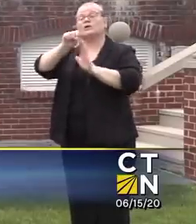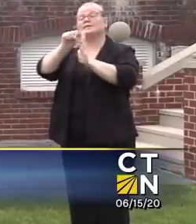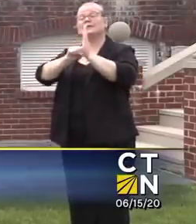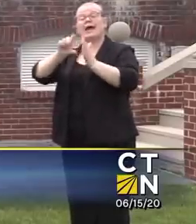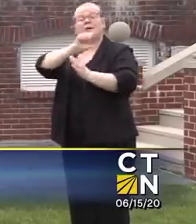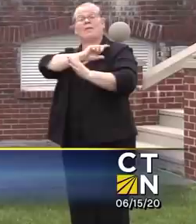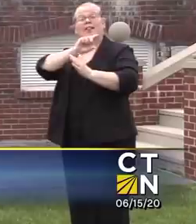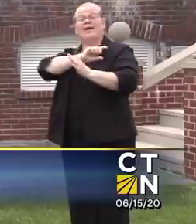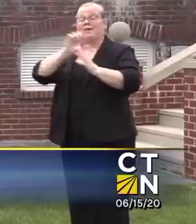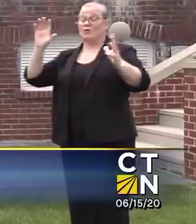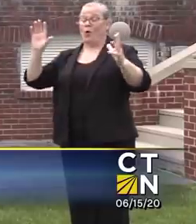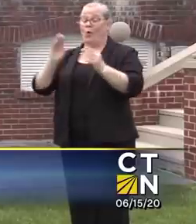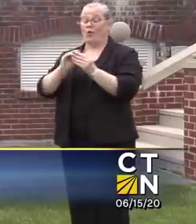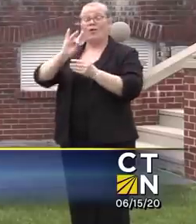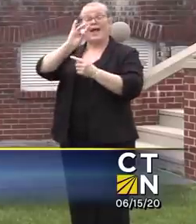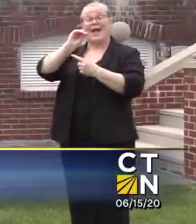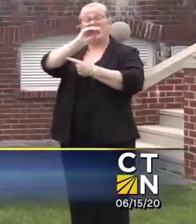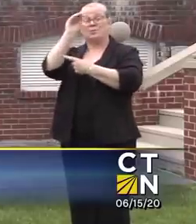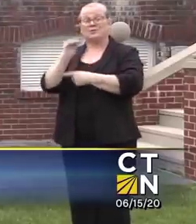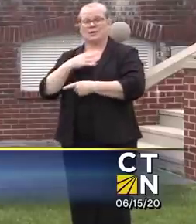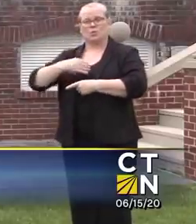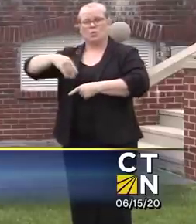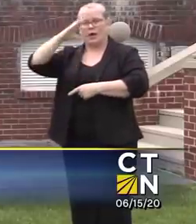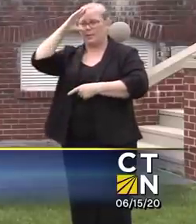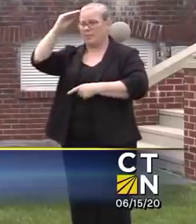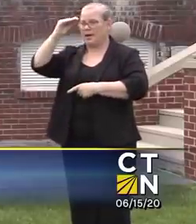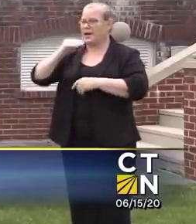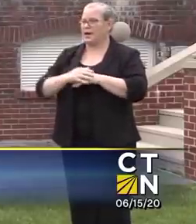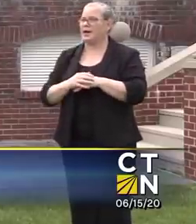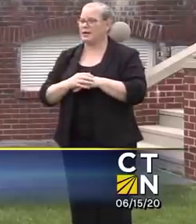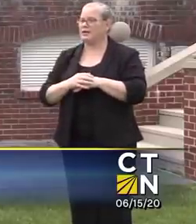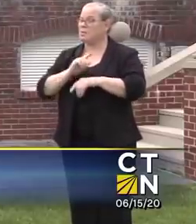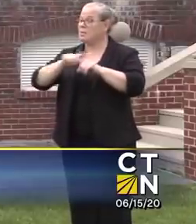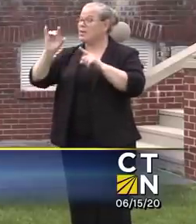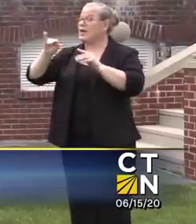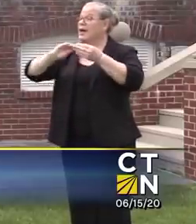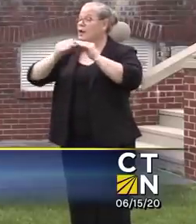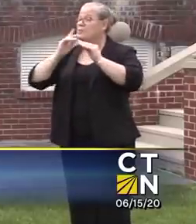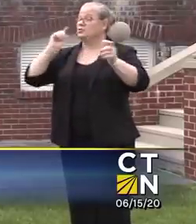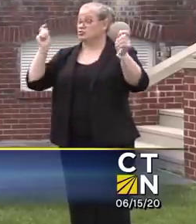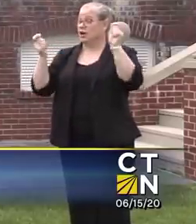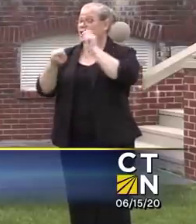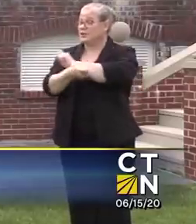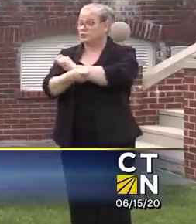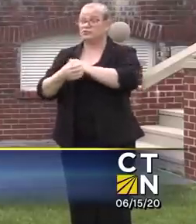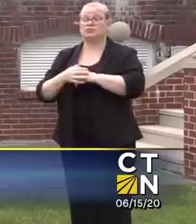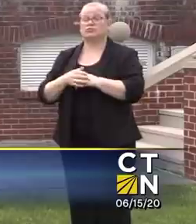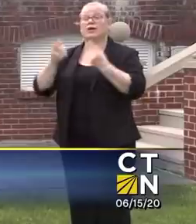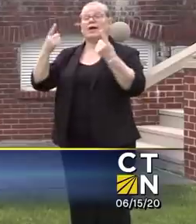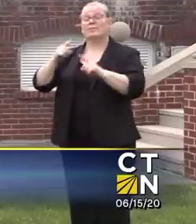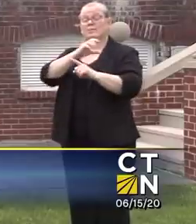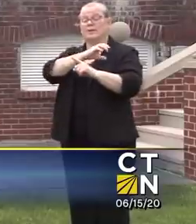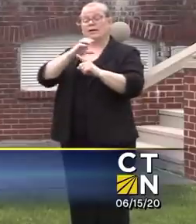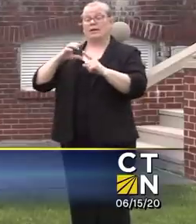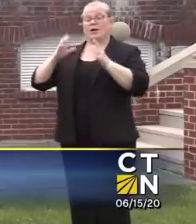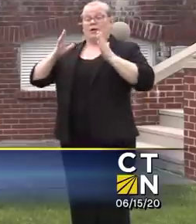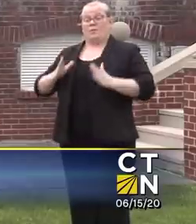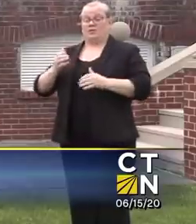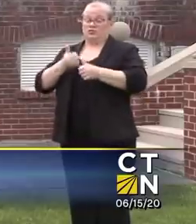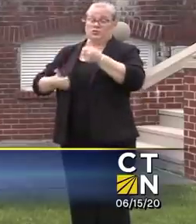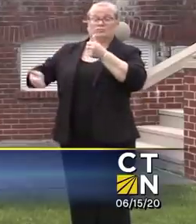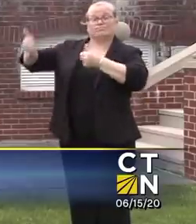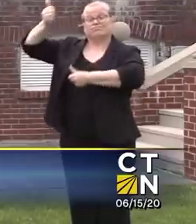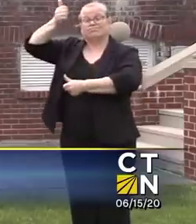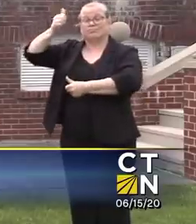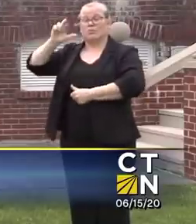white males. But that's changing. Commissioner Ravella and his amazing team had a mission going back a